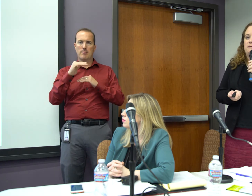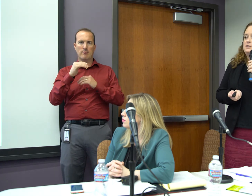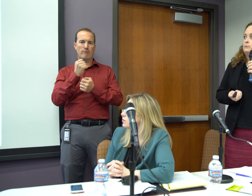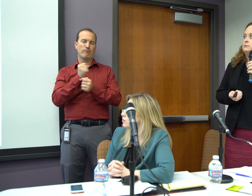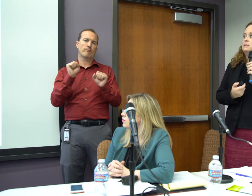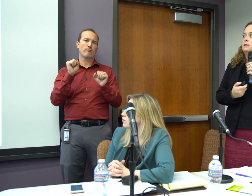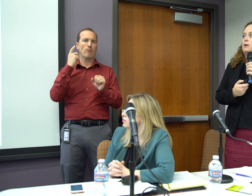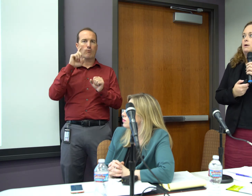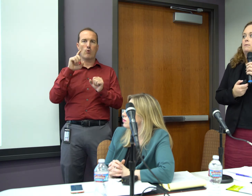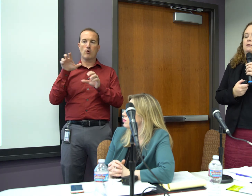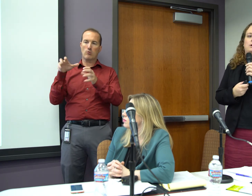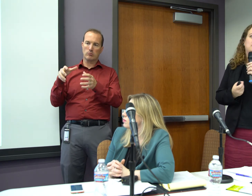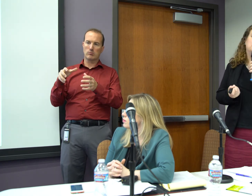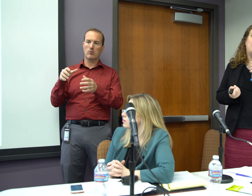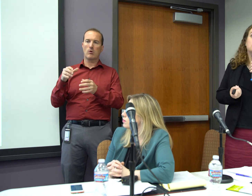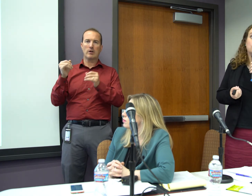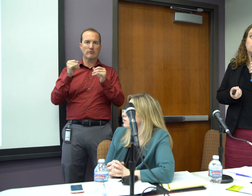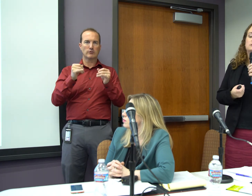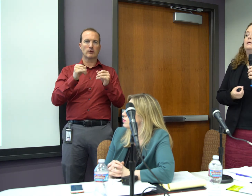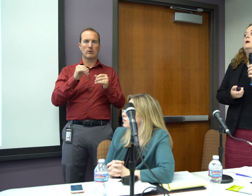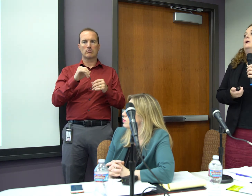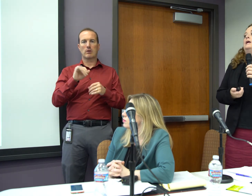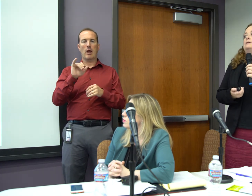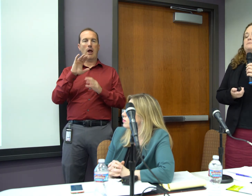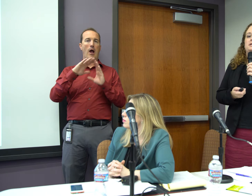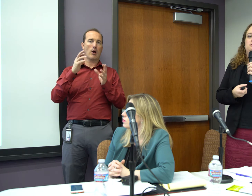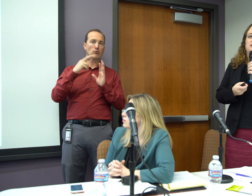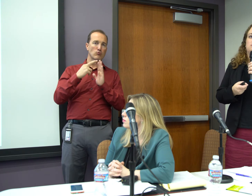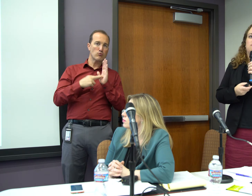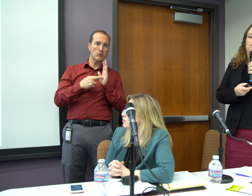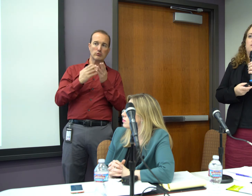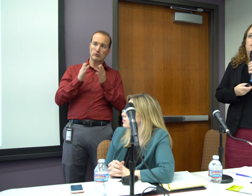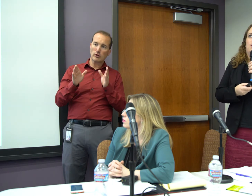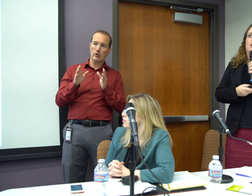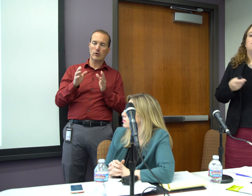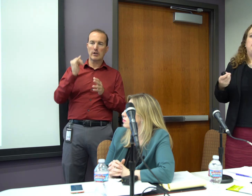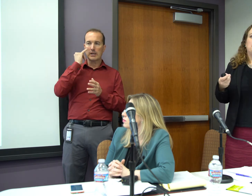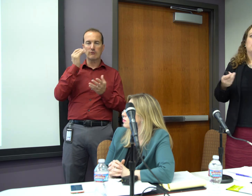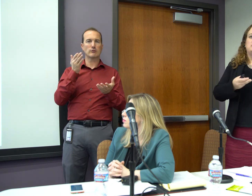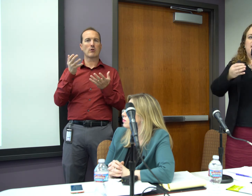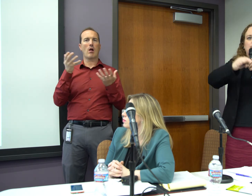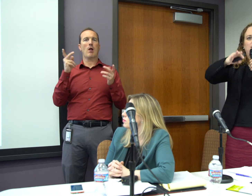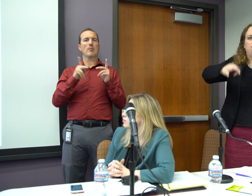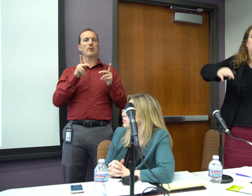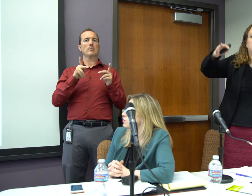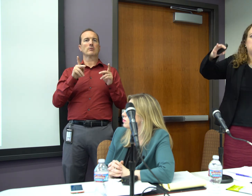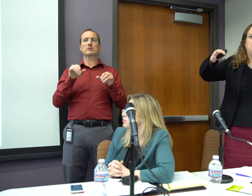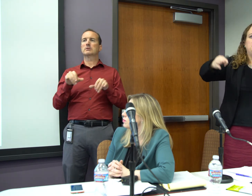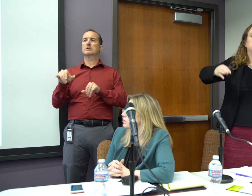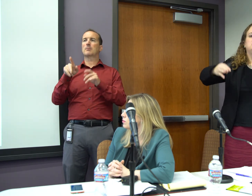of group or individuals, such as house rules. And just because you may serve a lot of people who are the same kind